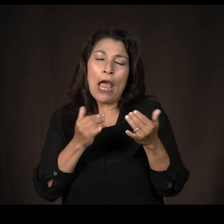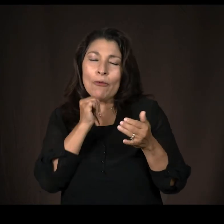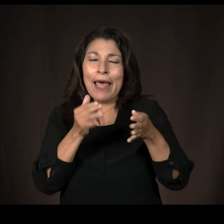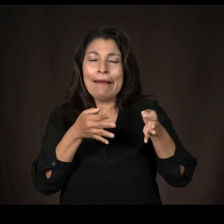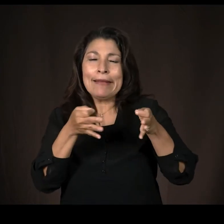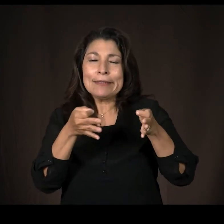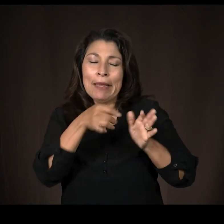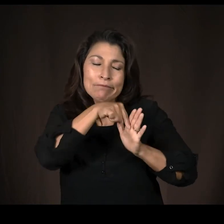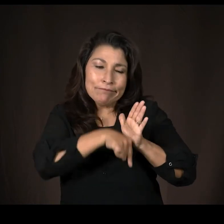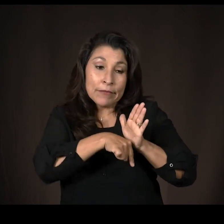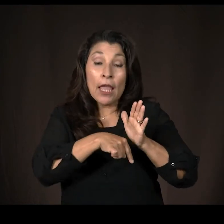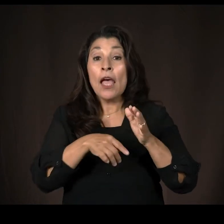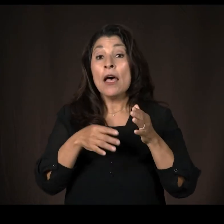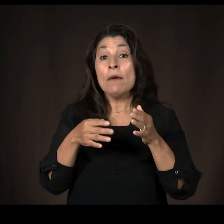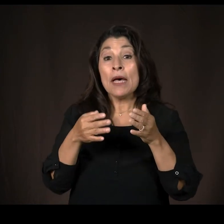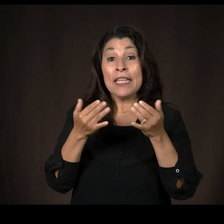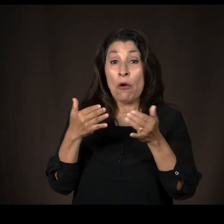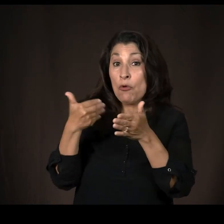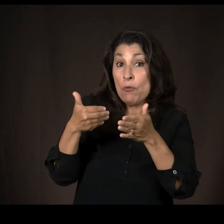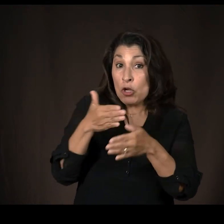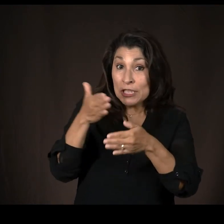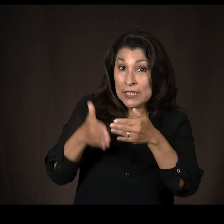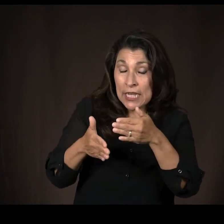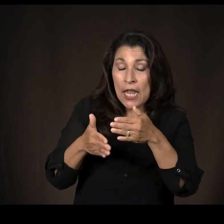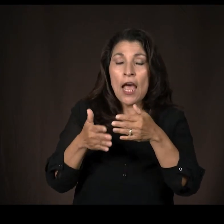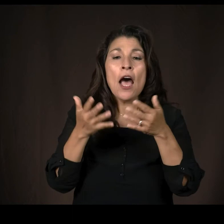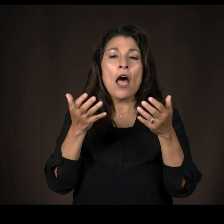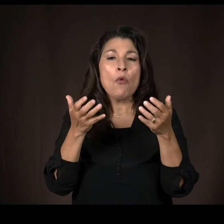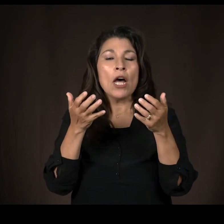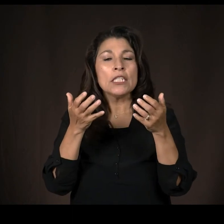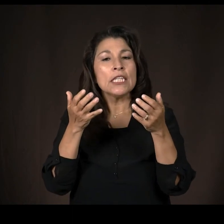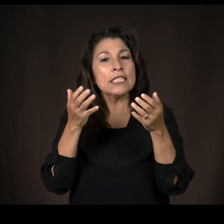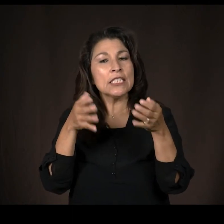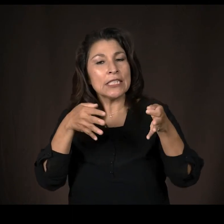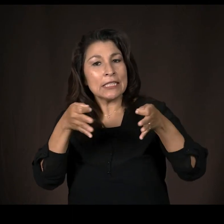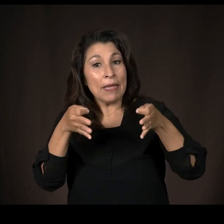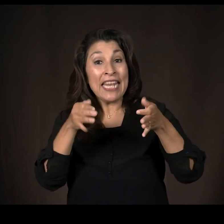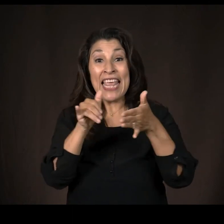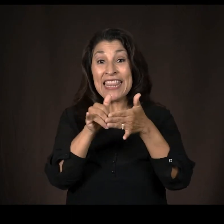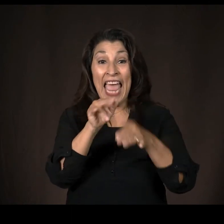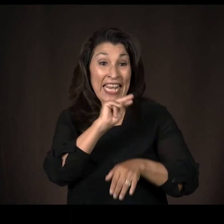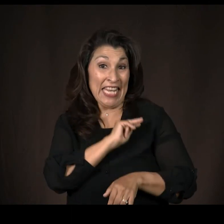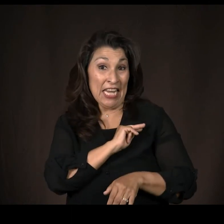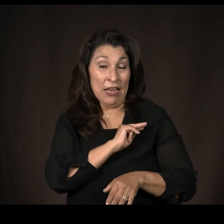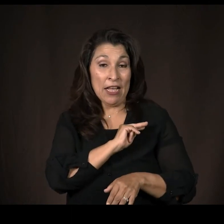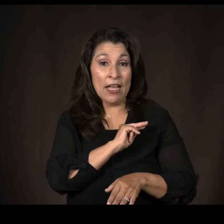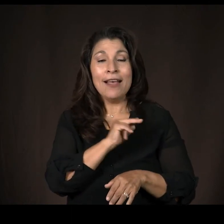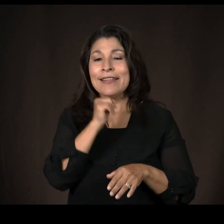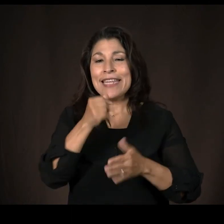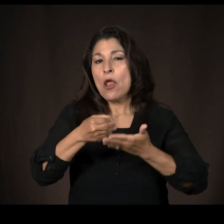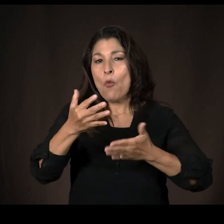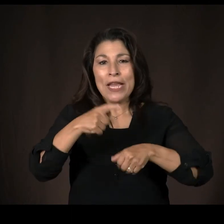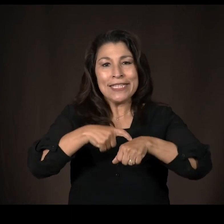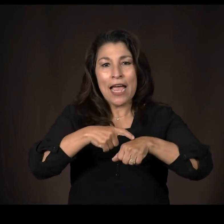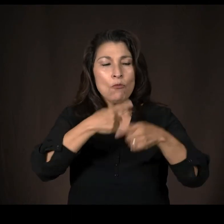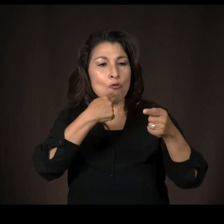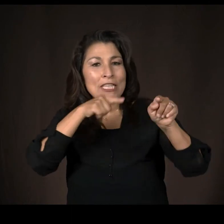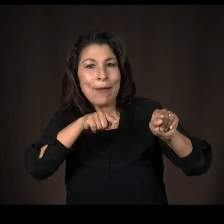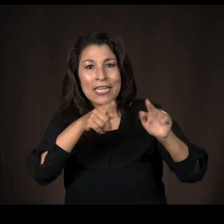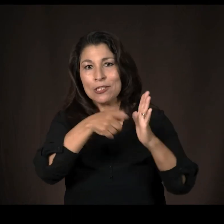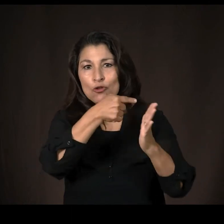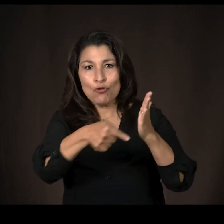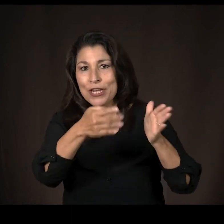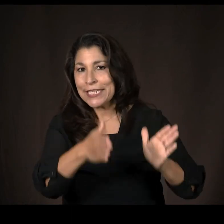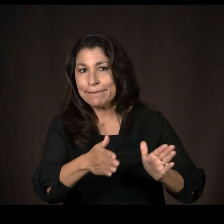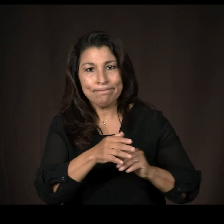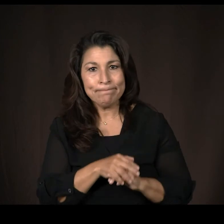into that right now. But as we close, I just want to point out that Nehemiah did not spend much time responding to